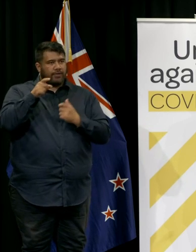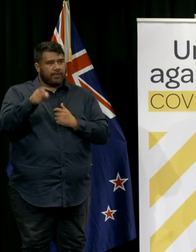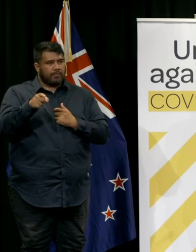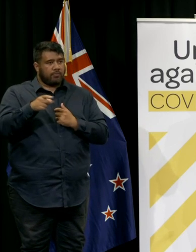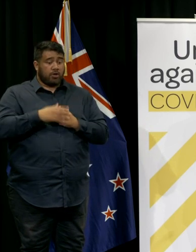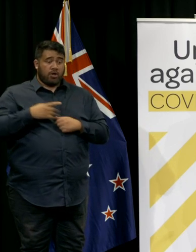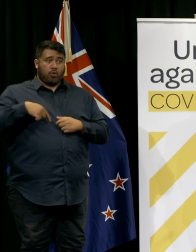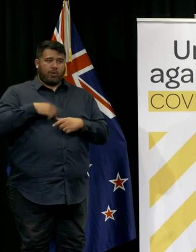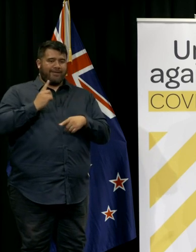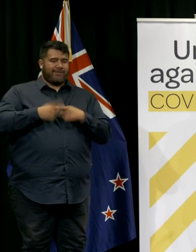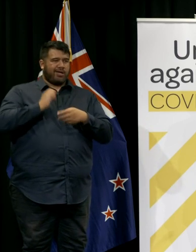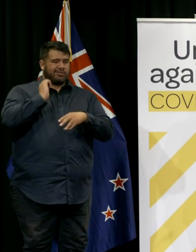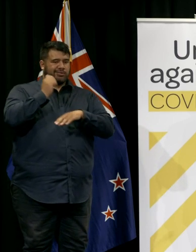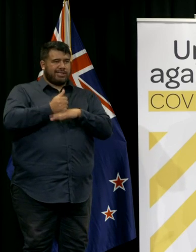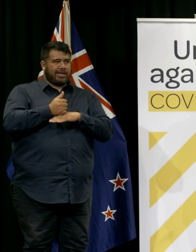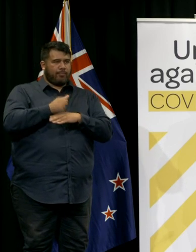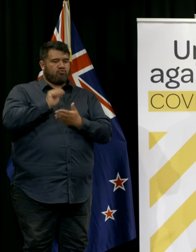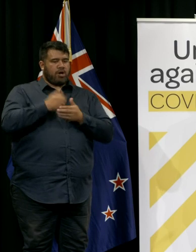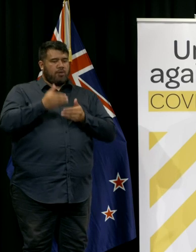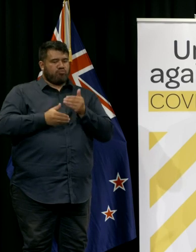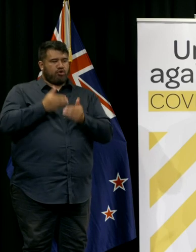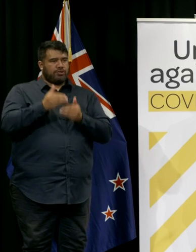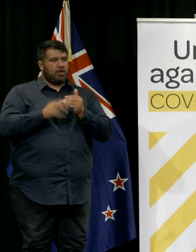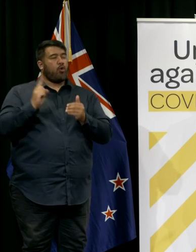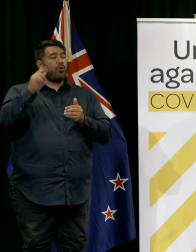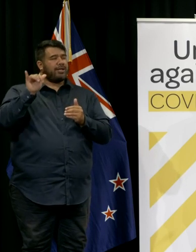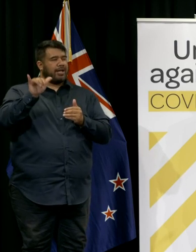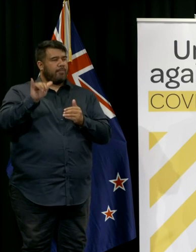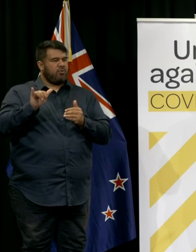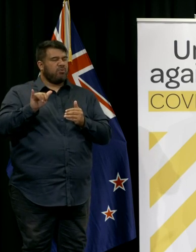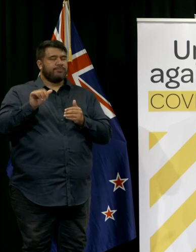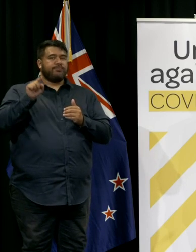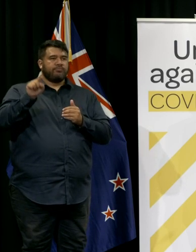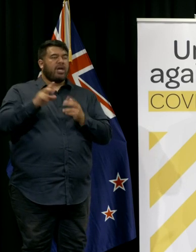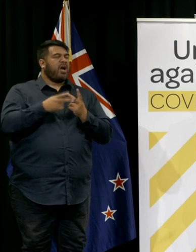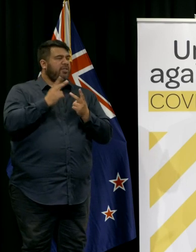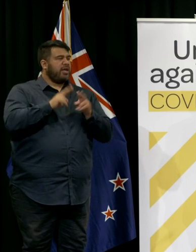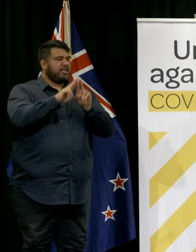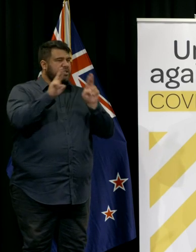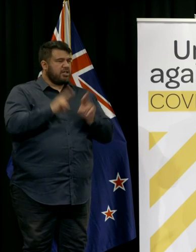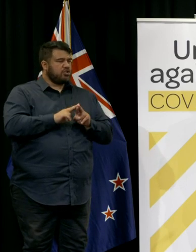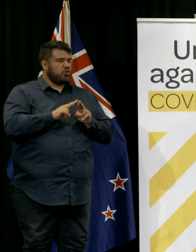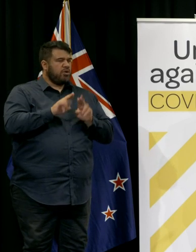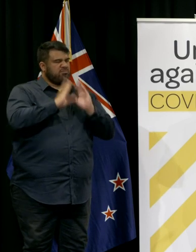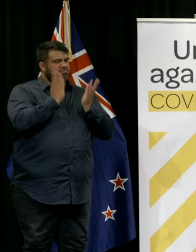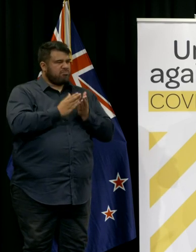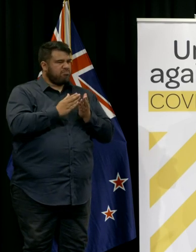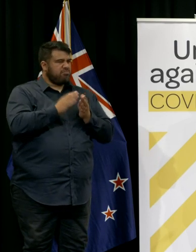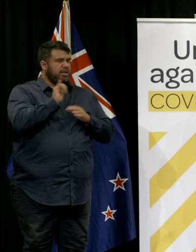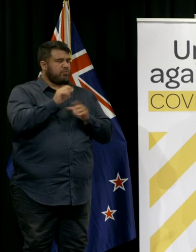process at Auckland Airport first, but any other international airport, to manage those people in this new environment.